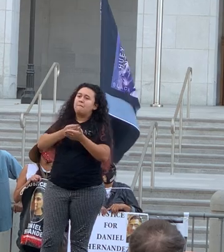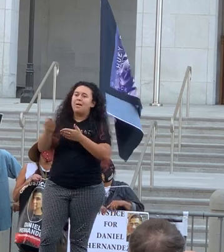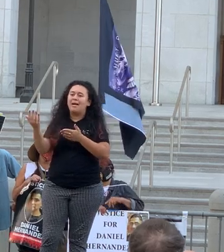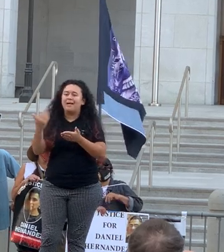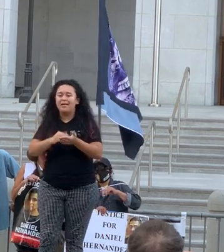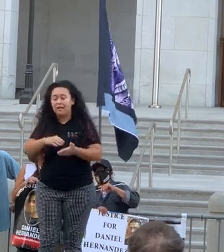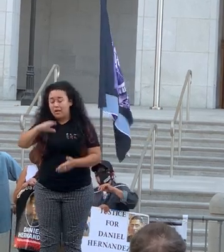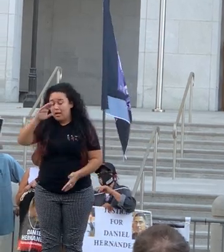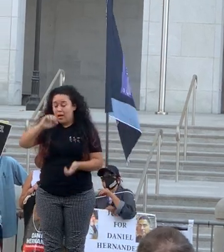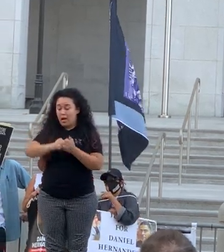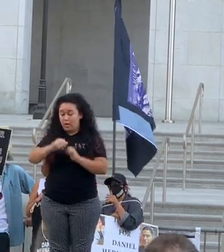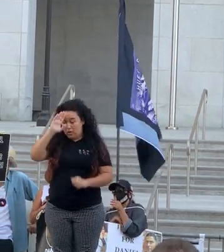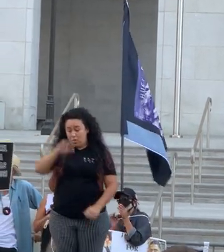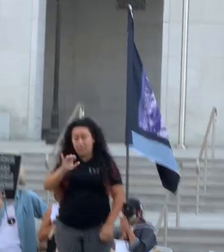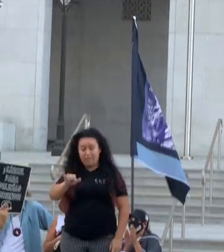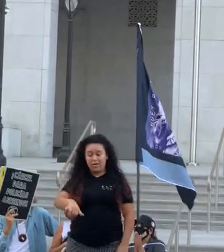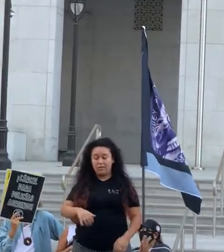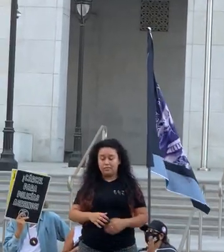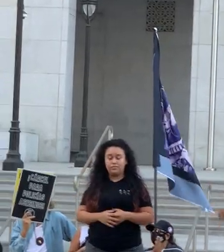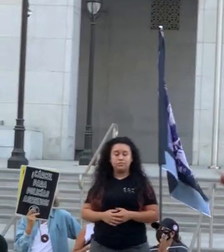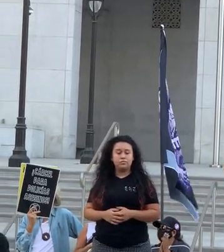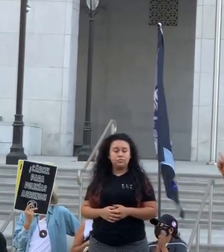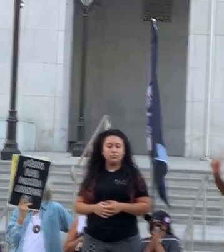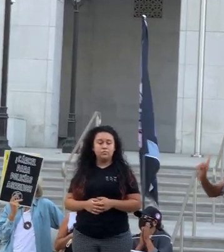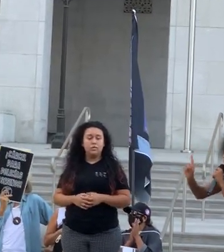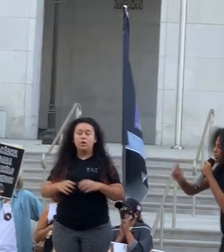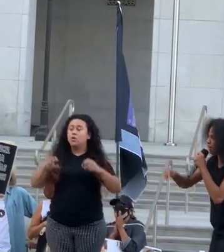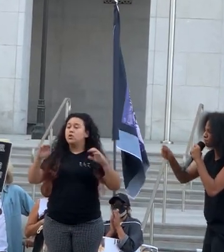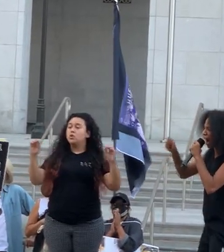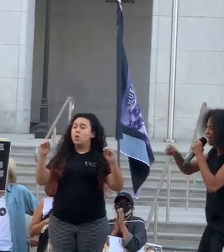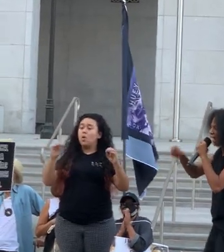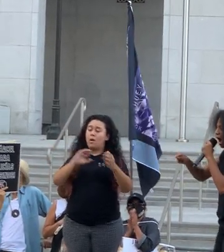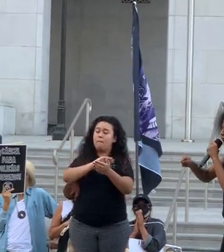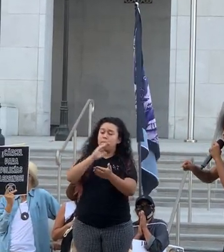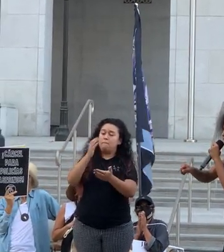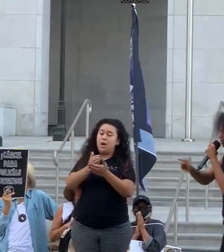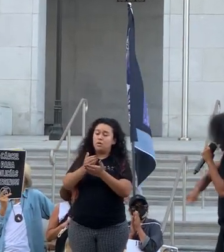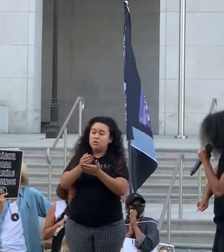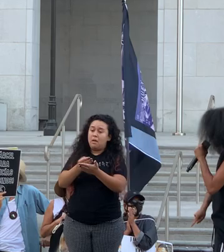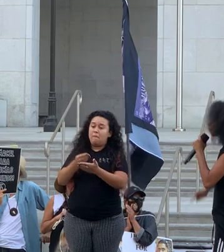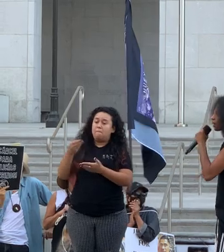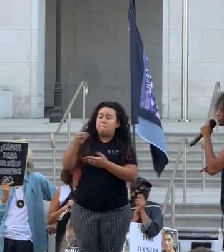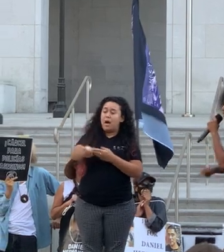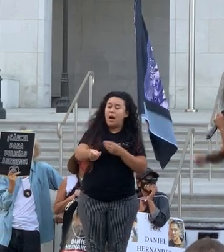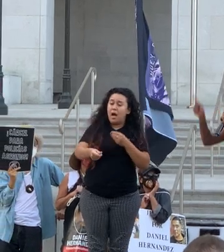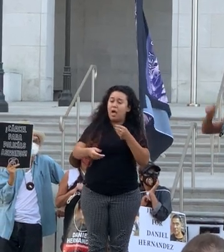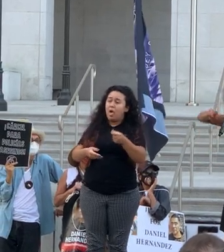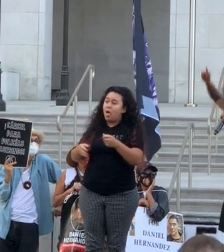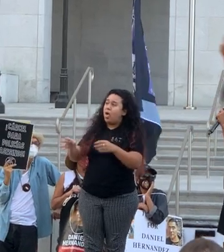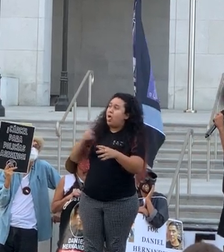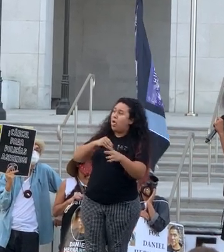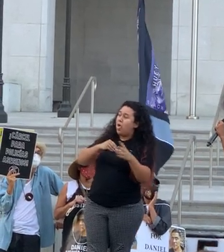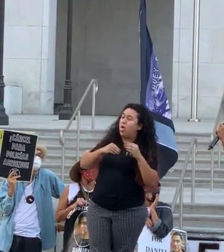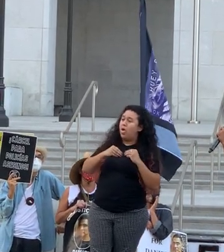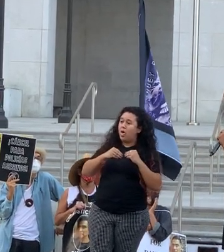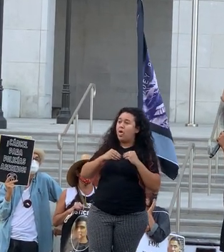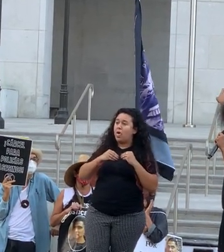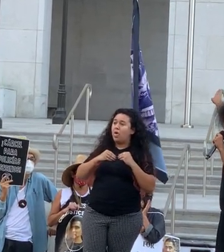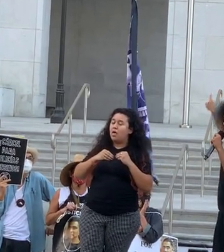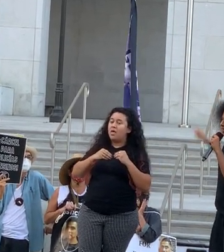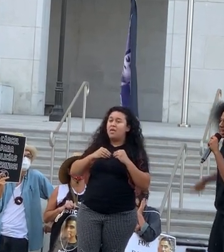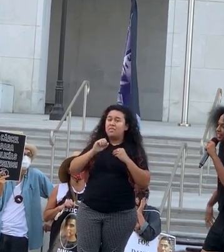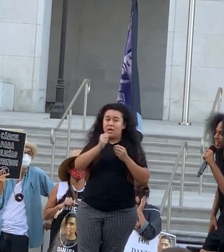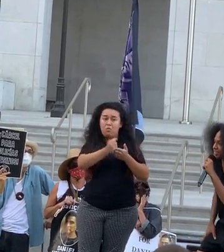how I know that. There is no amount of buying out that can now bridge the gap between us and